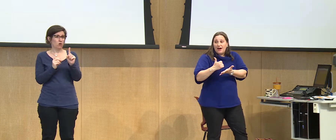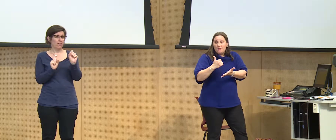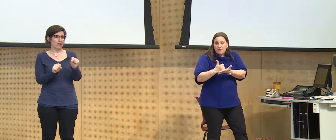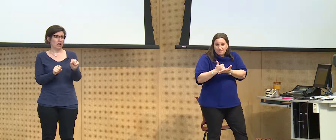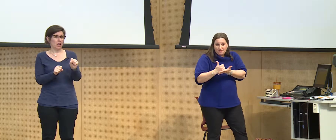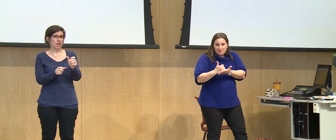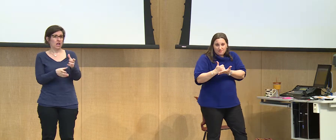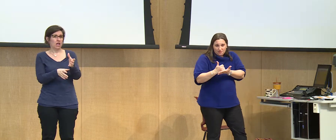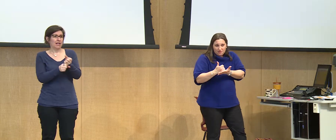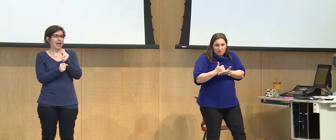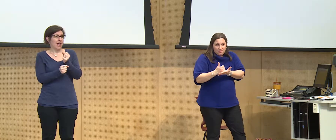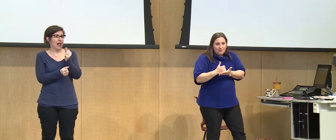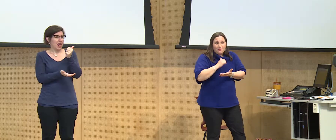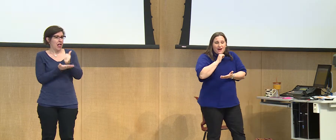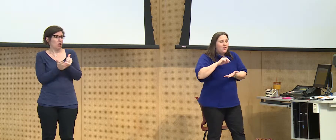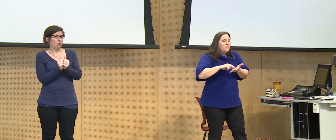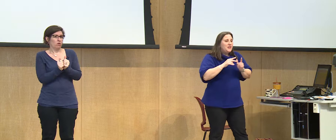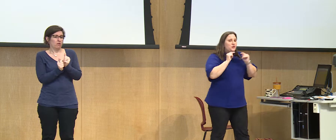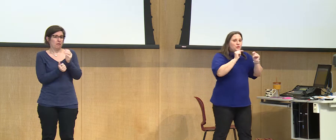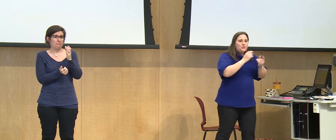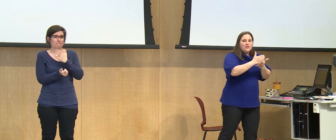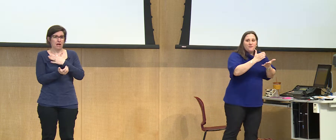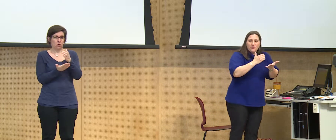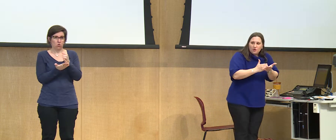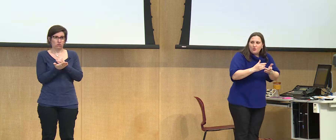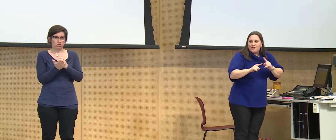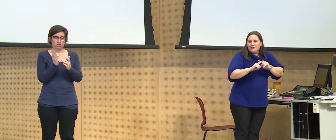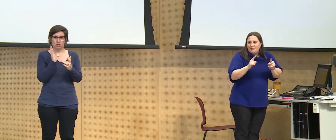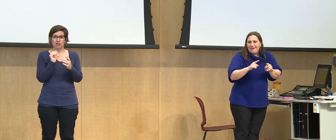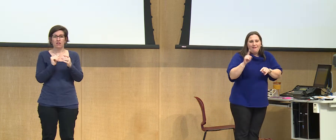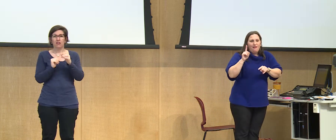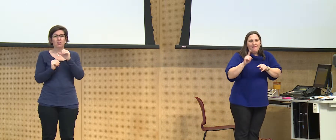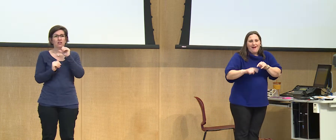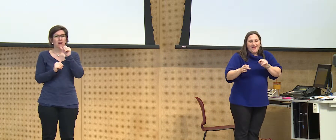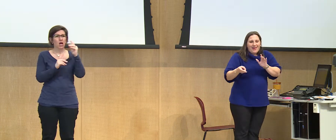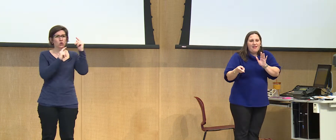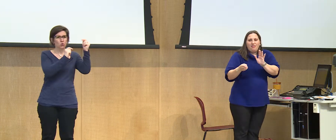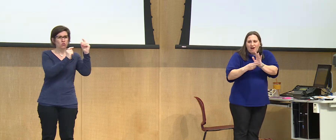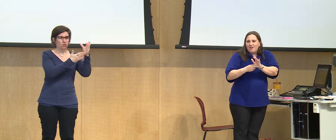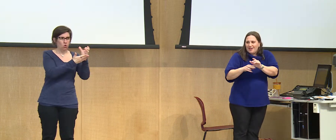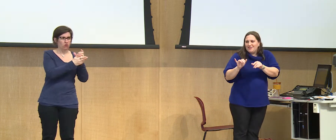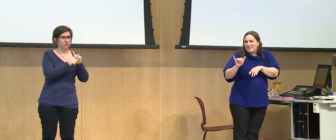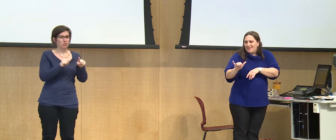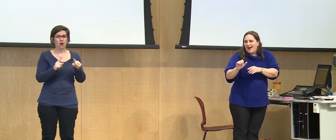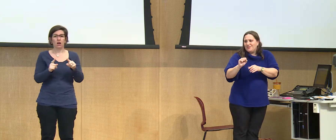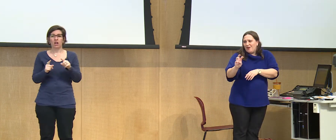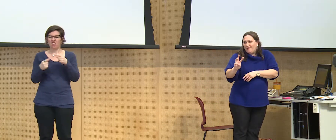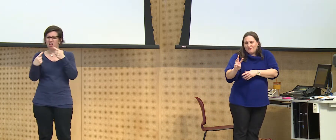help. I don't mean tutoring for the course, but I can't log into that